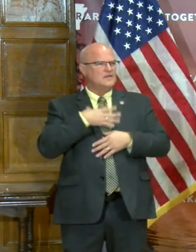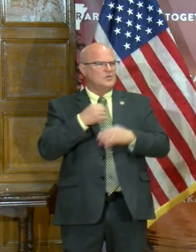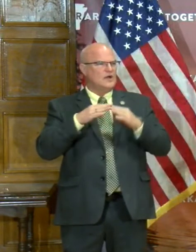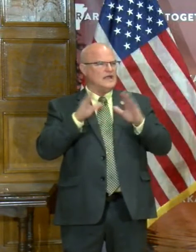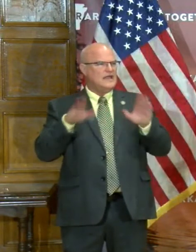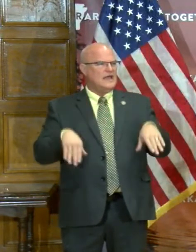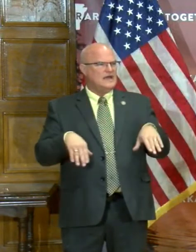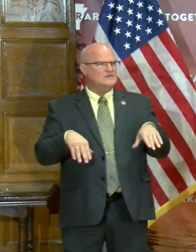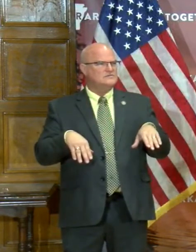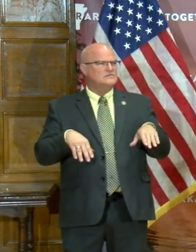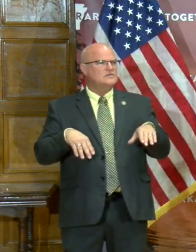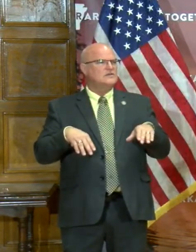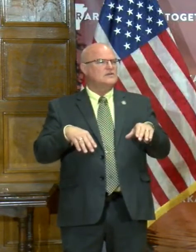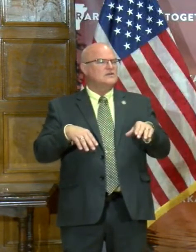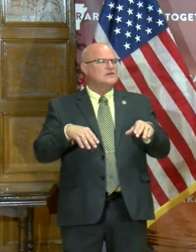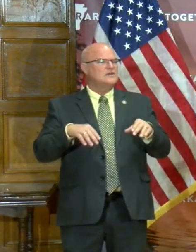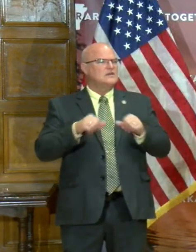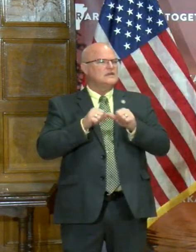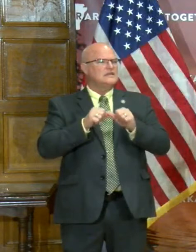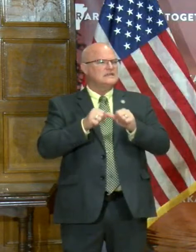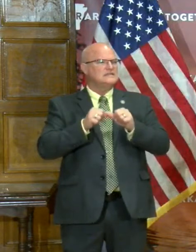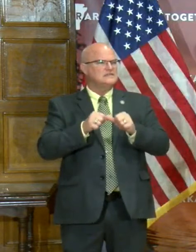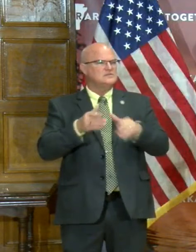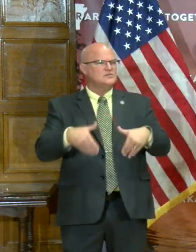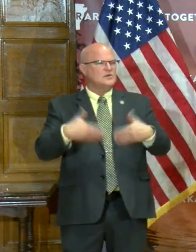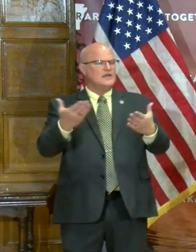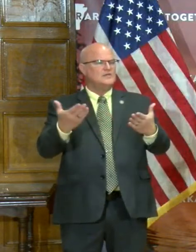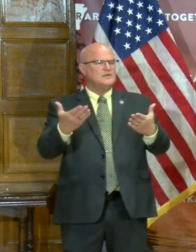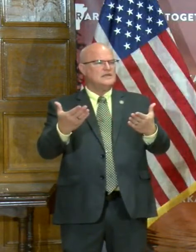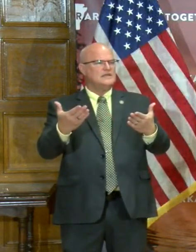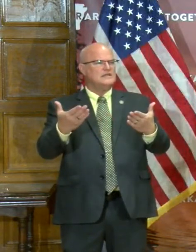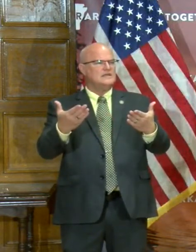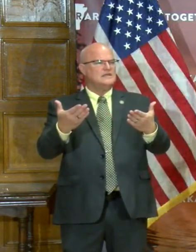House task force continuing to recommend